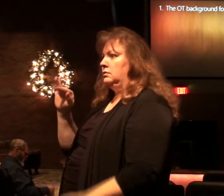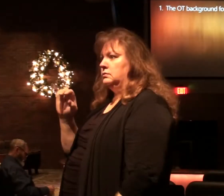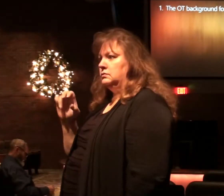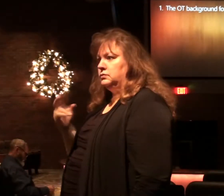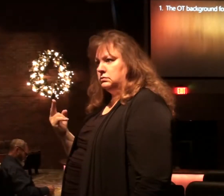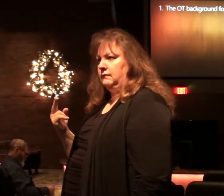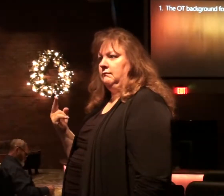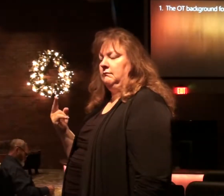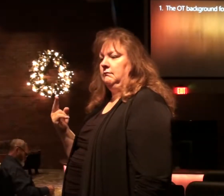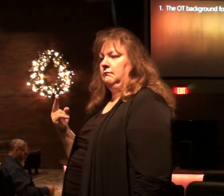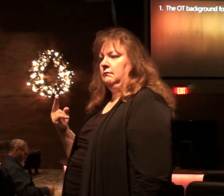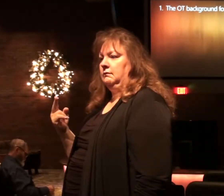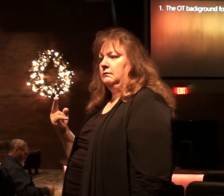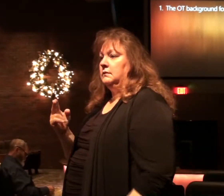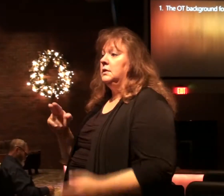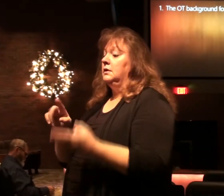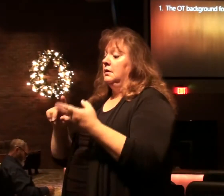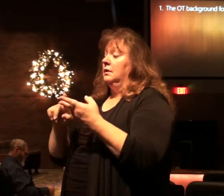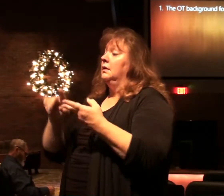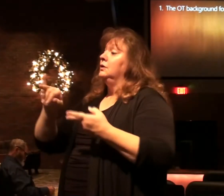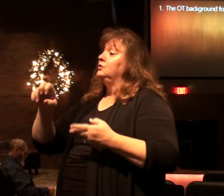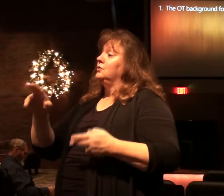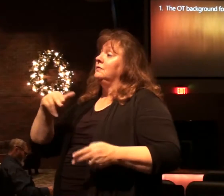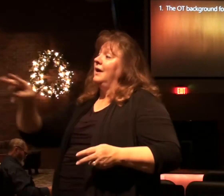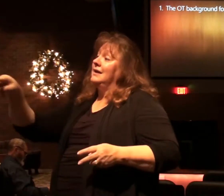Joseph. Well, he had another dream.